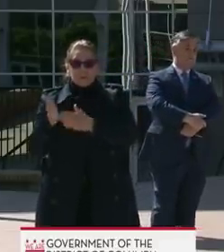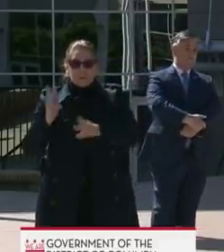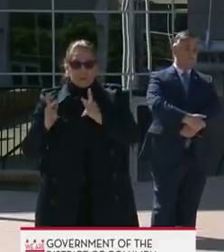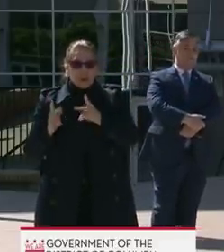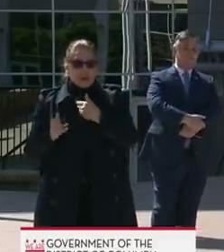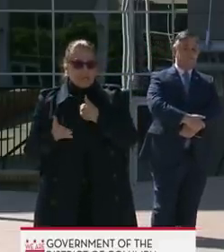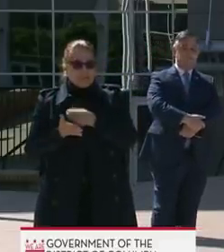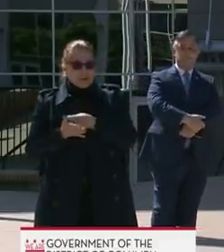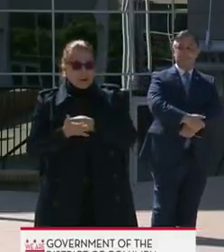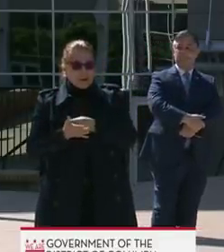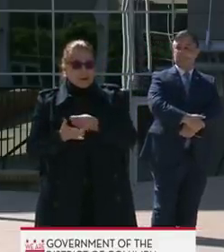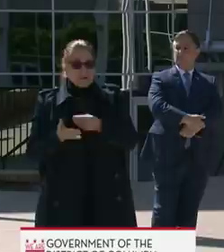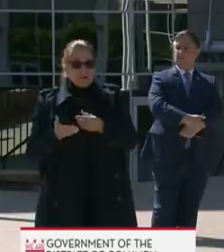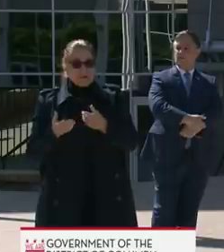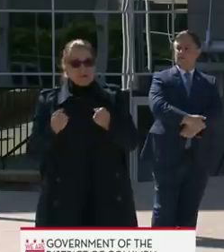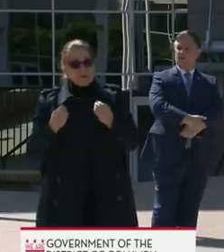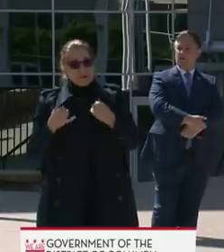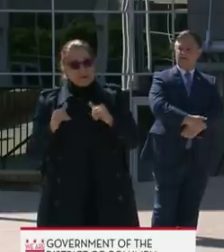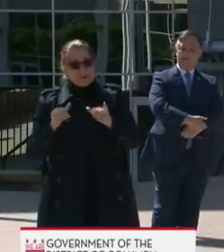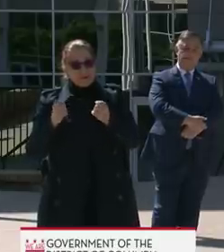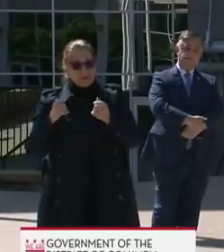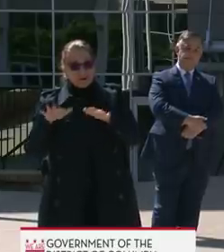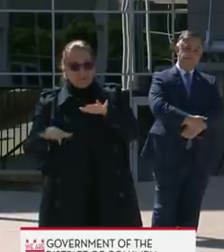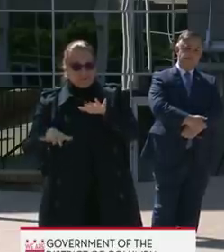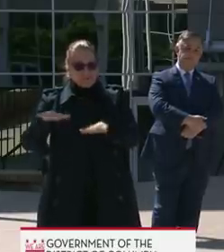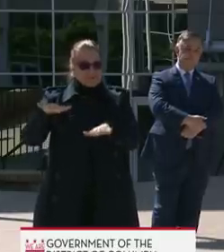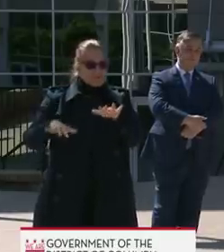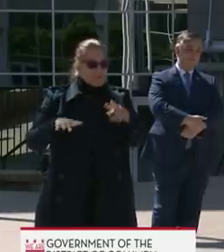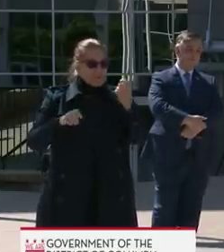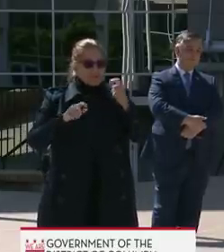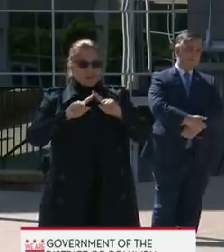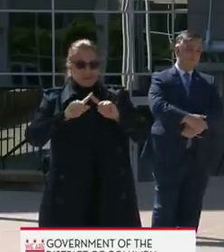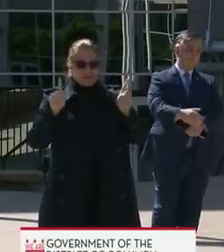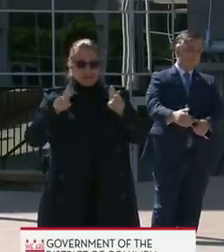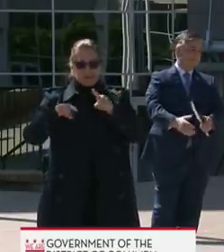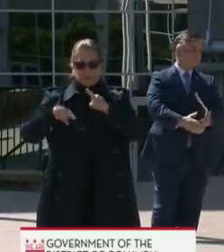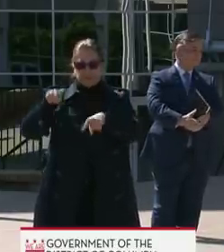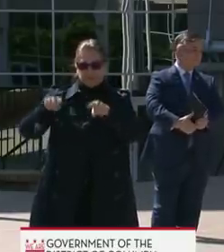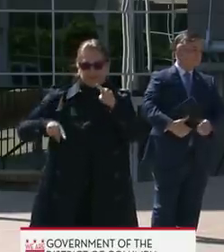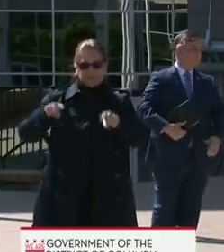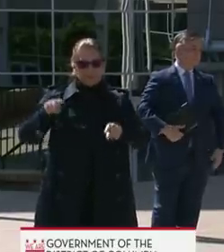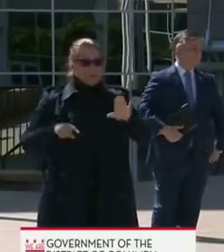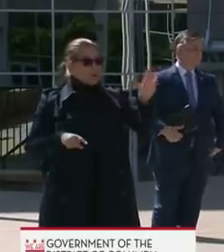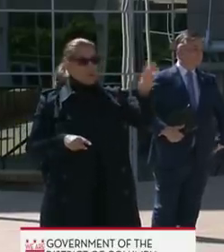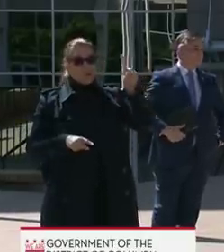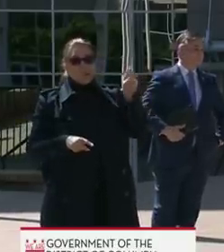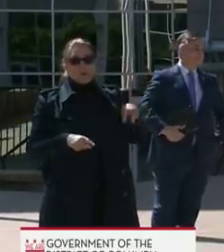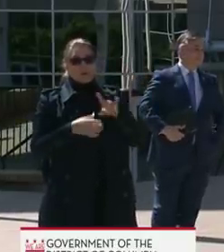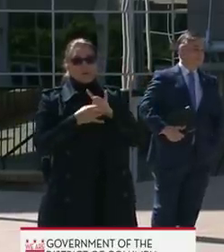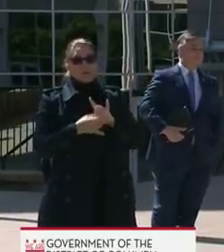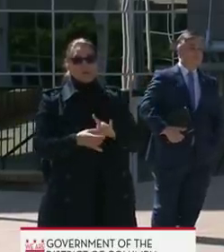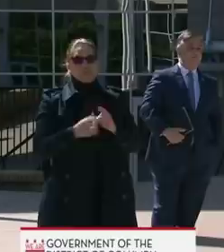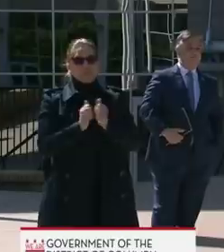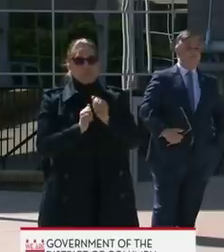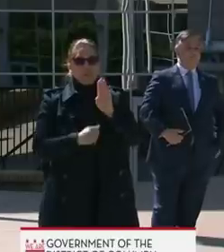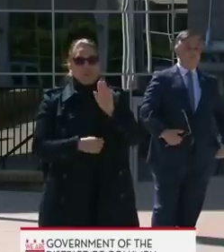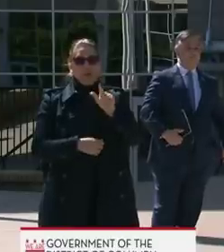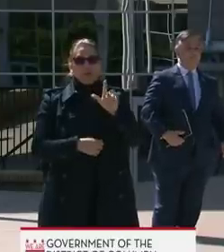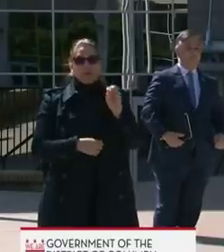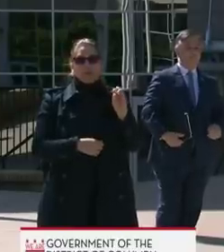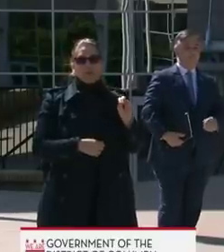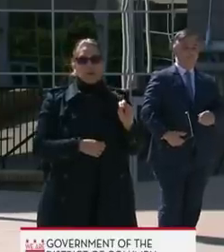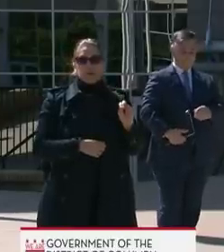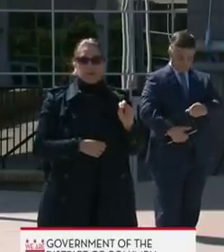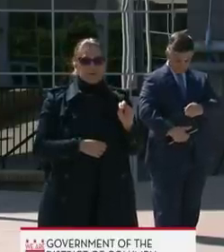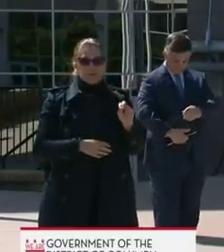So the treatment is a little bit different. But the part of your question dealing with balloon, we were mindful of that. We want a payment plan that's worked